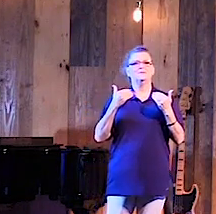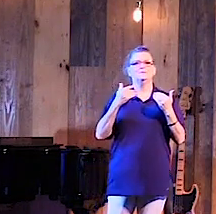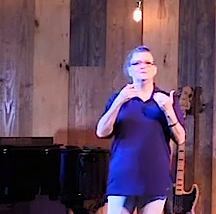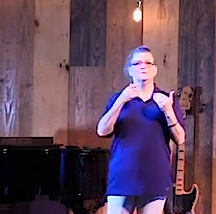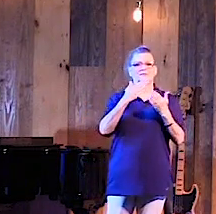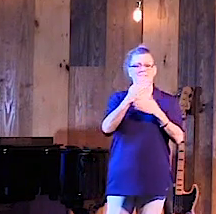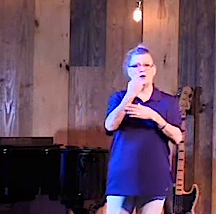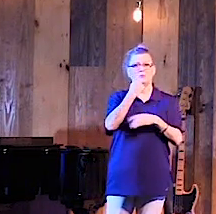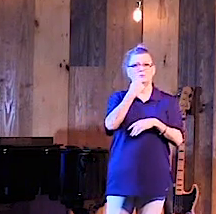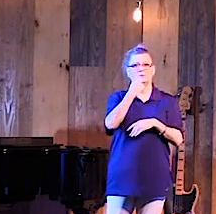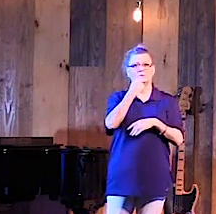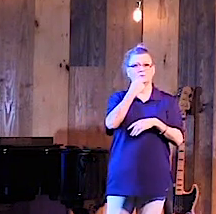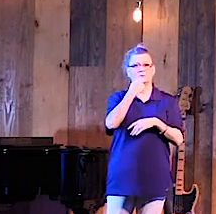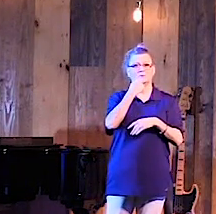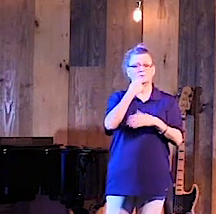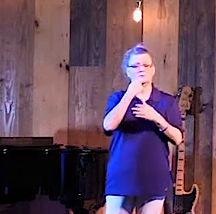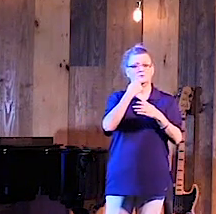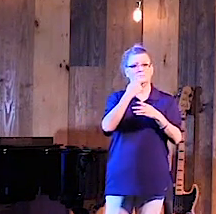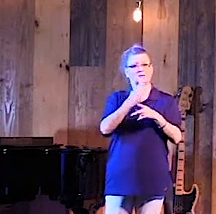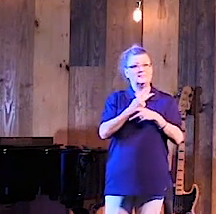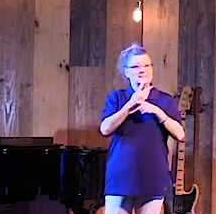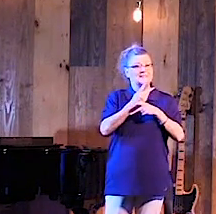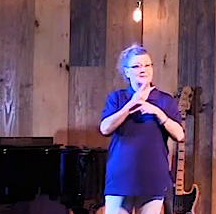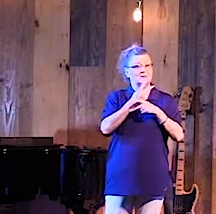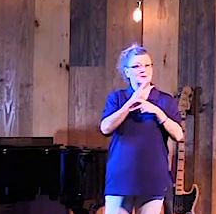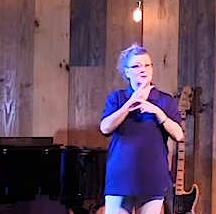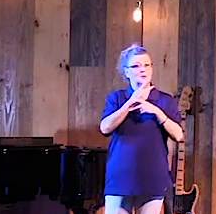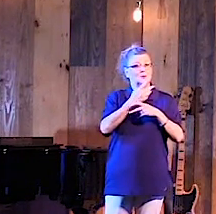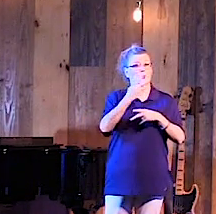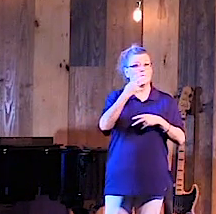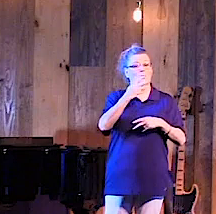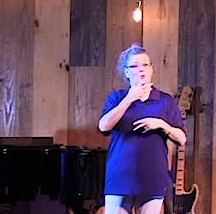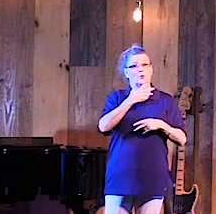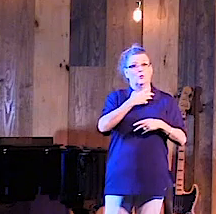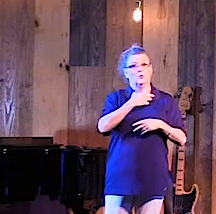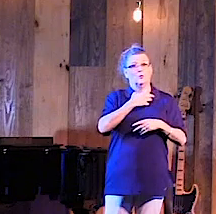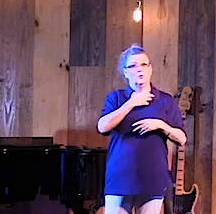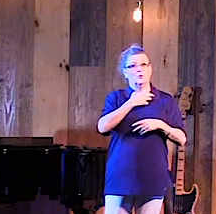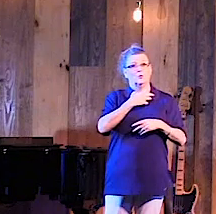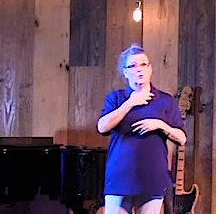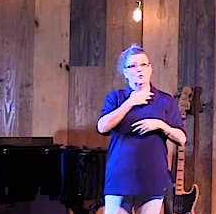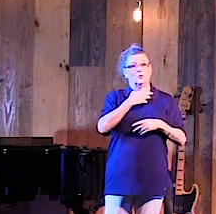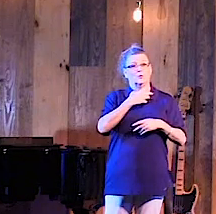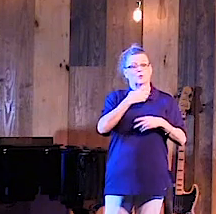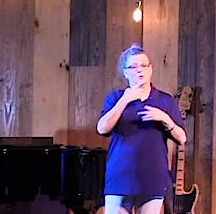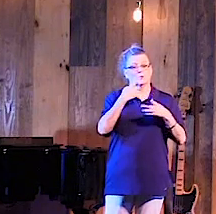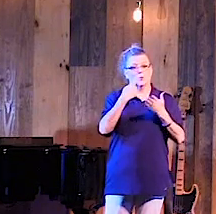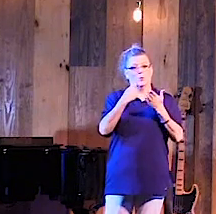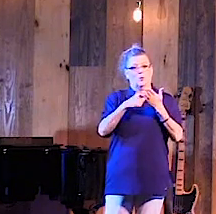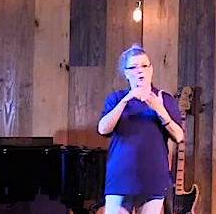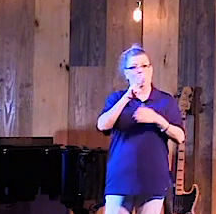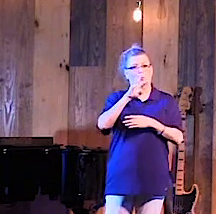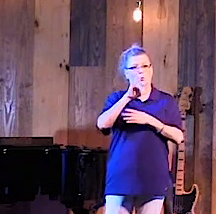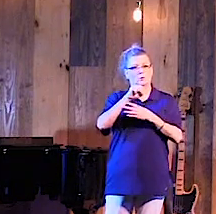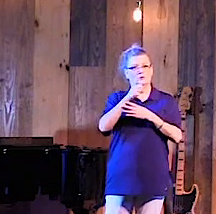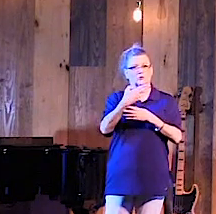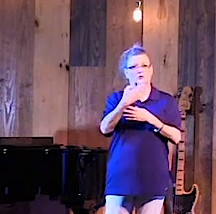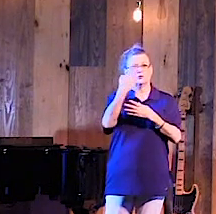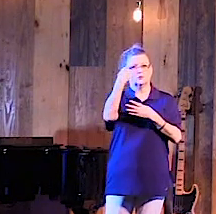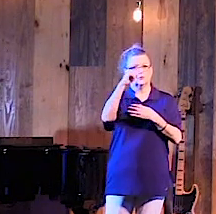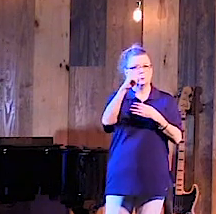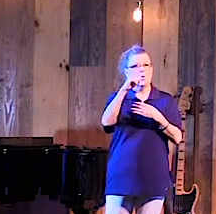to be careful what you wish for. I always wish for this, but it has become more of a nightmare than a